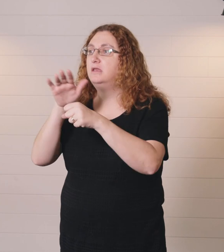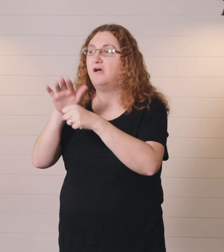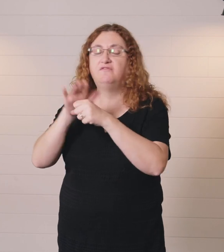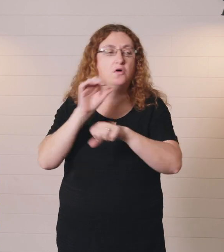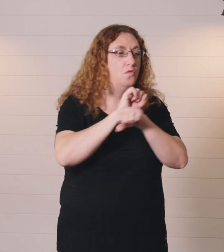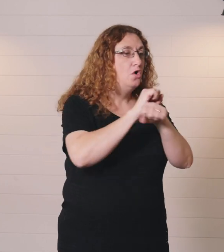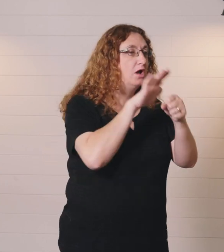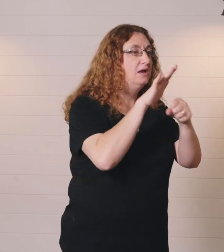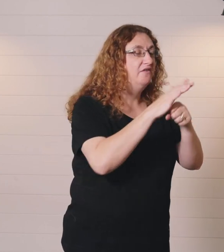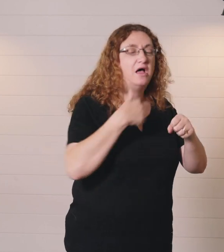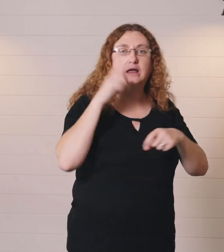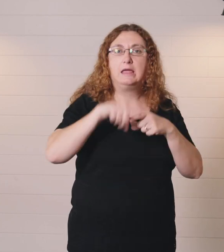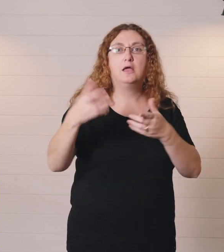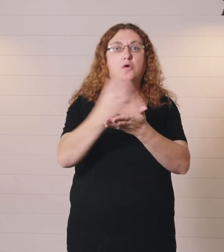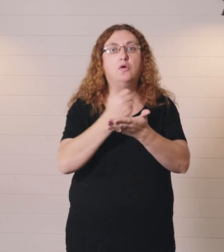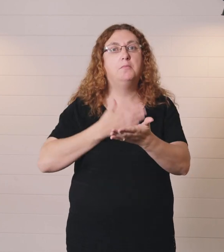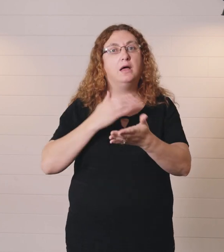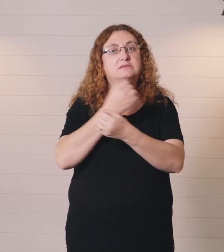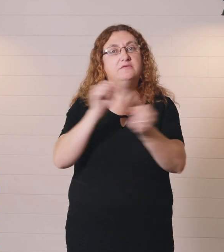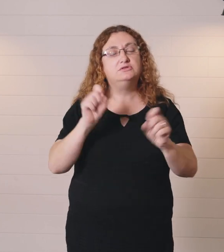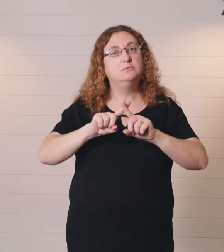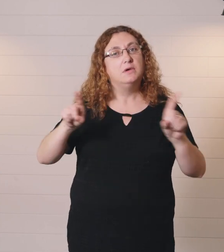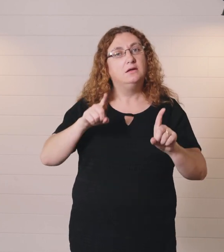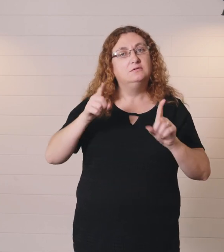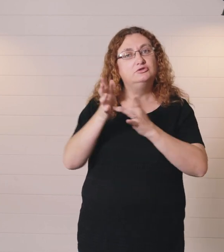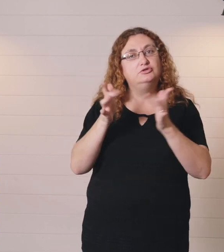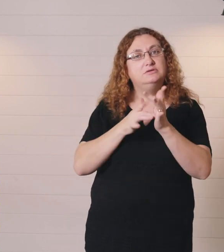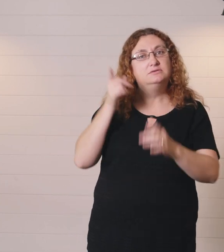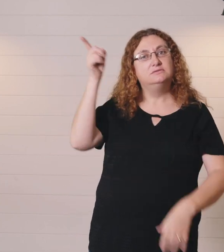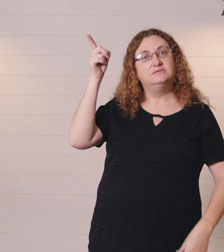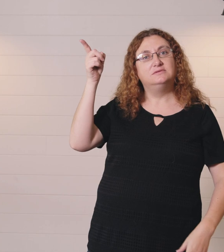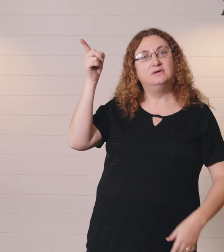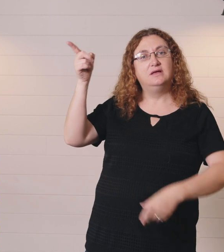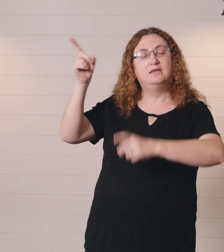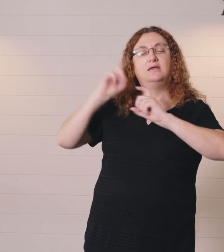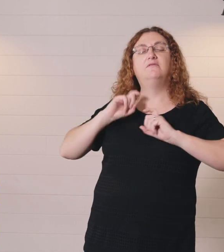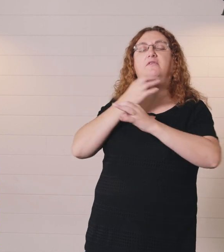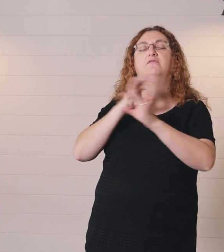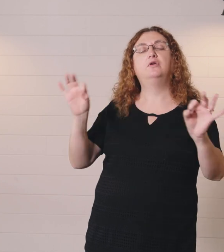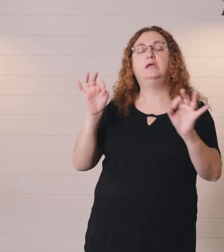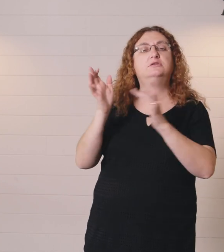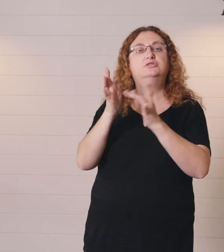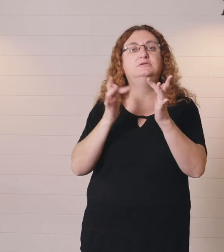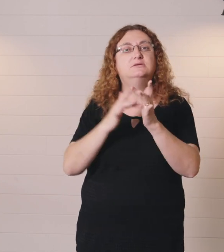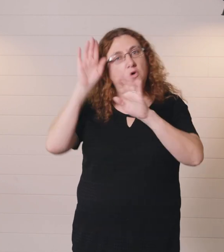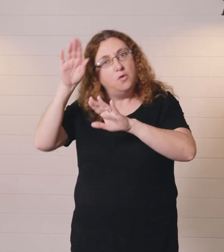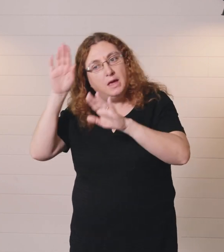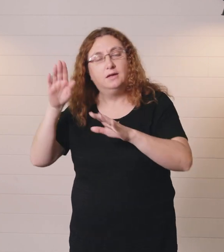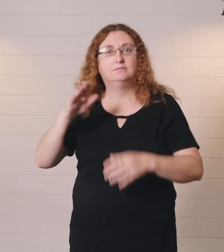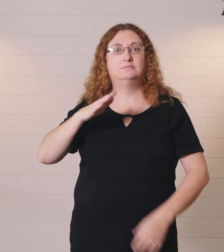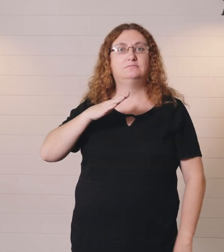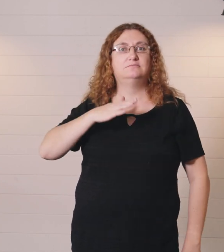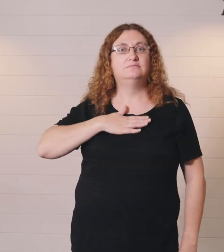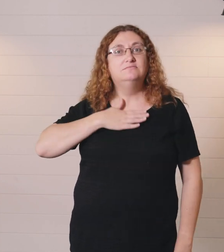I can't merit my own salvation. But that there is one who obeyed on every occasion, and He